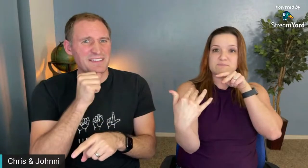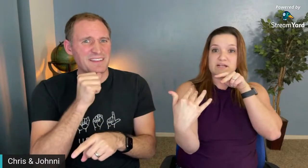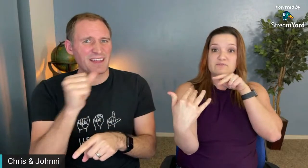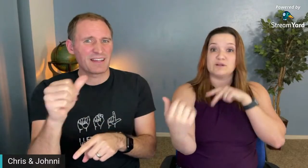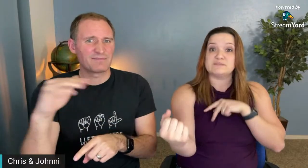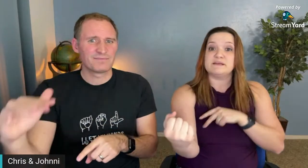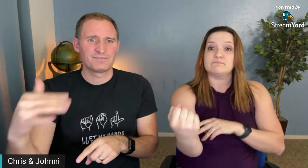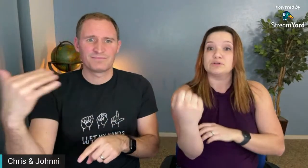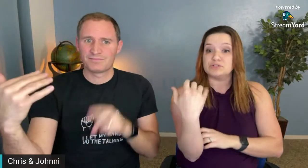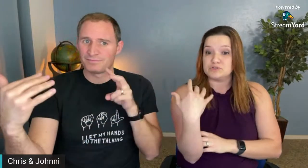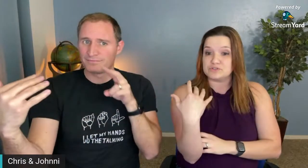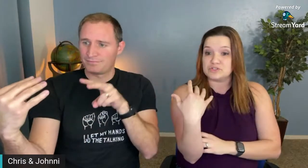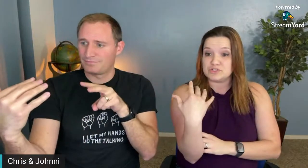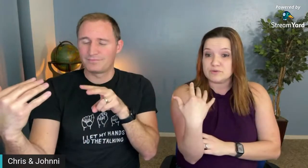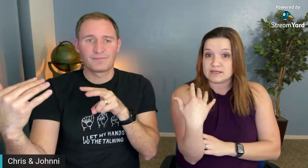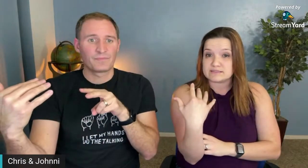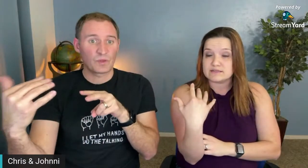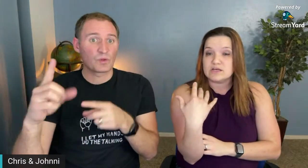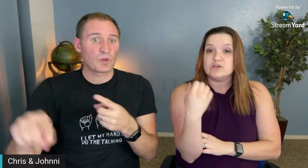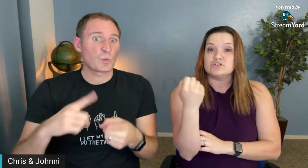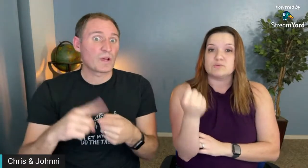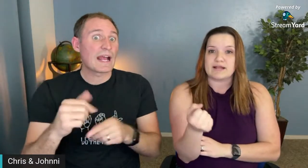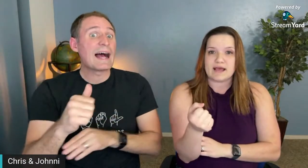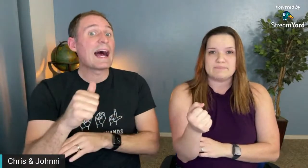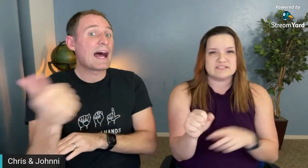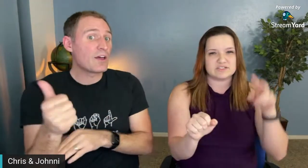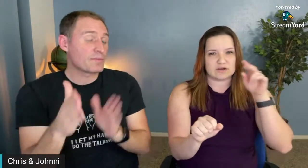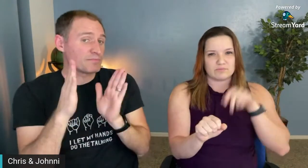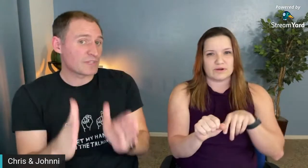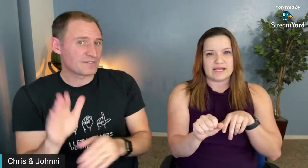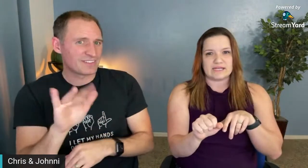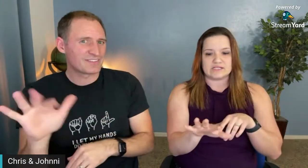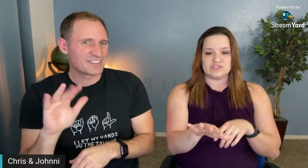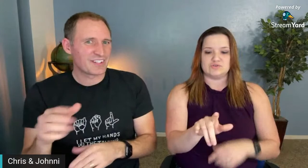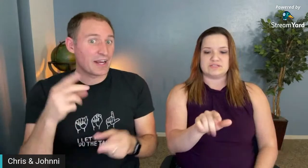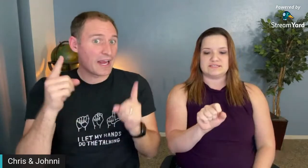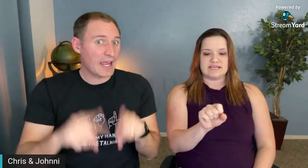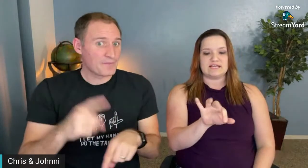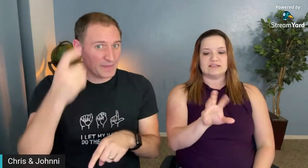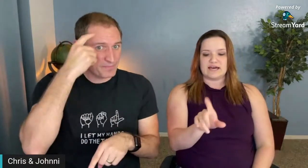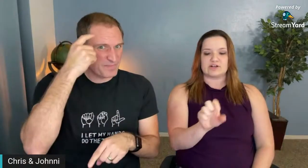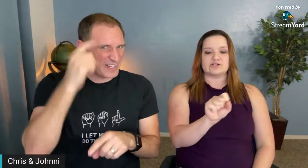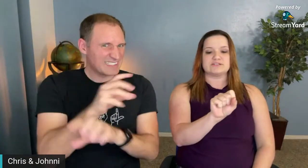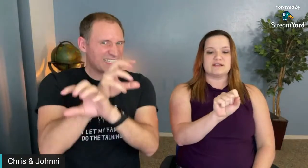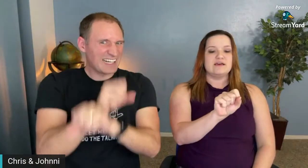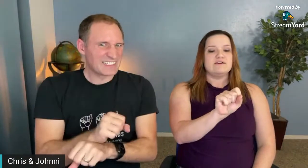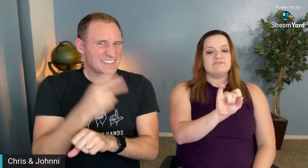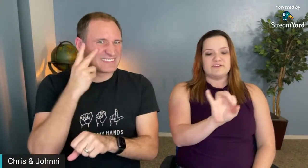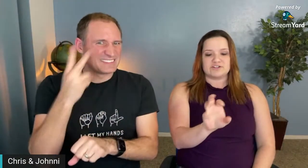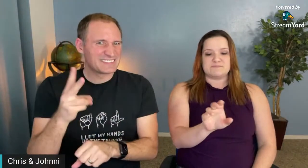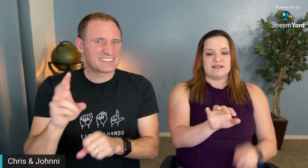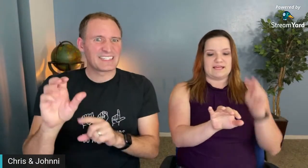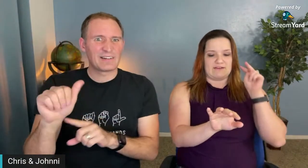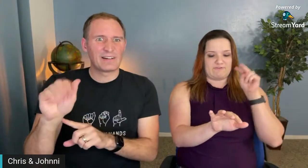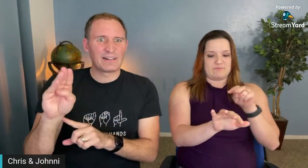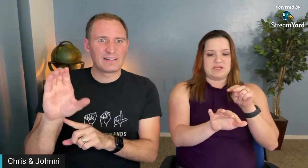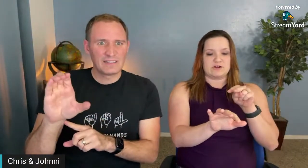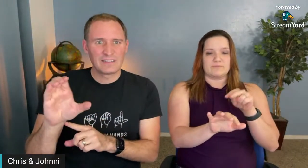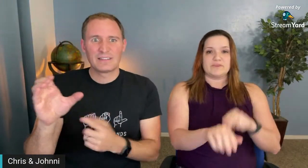perspective when it's being produced to us. So what happens is our brain gets used to seeing letters and finger spelling from here.